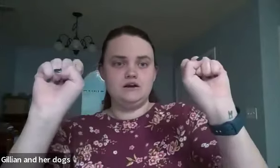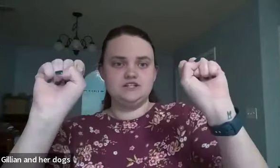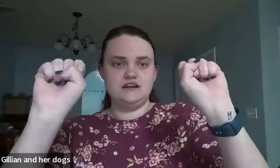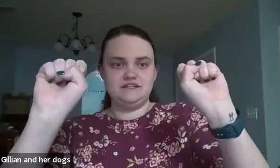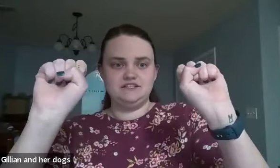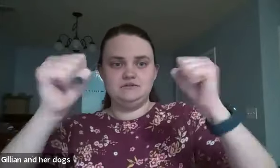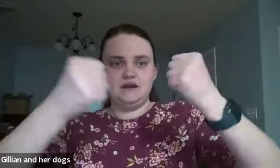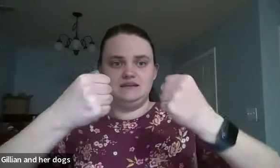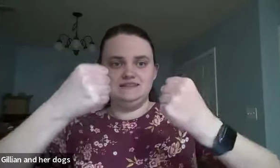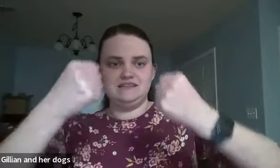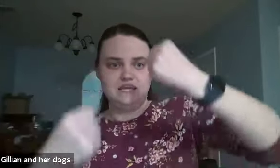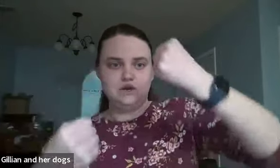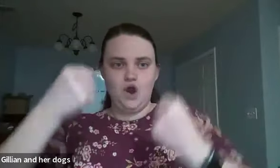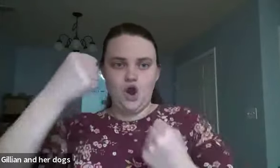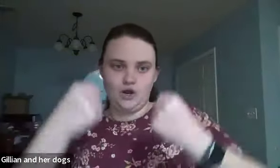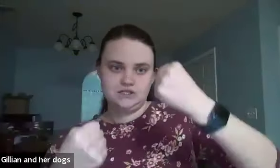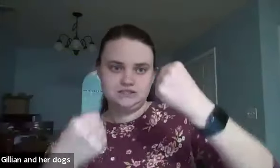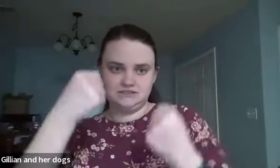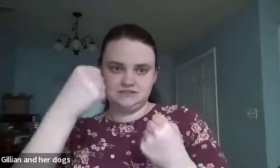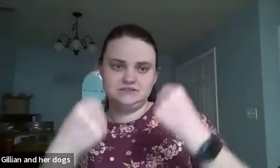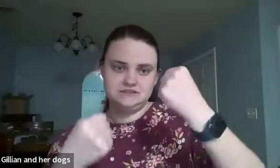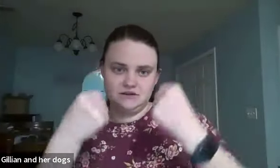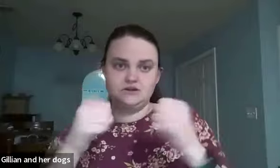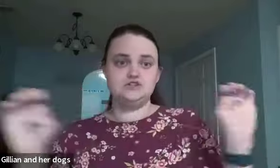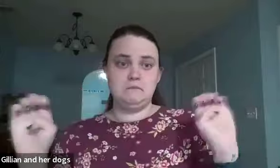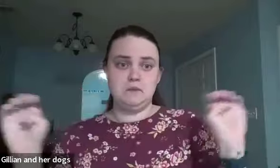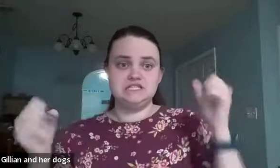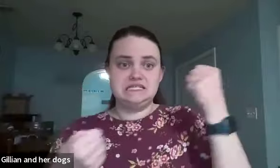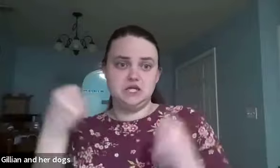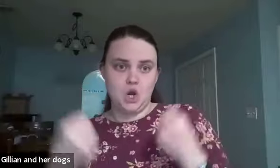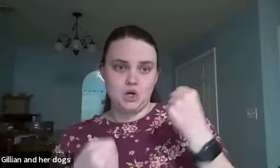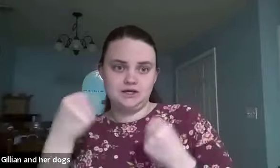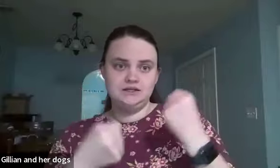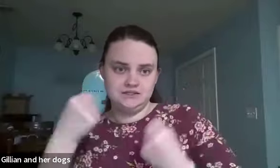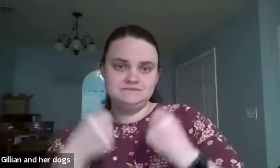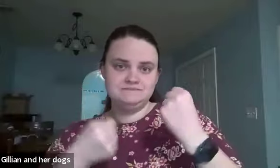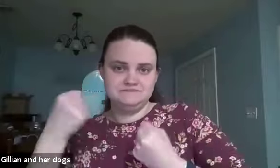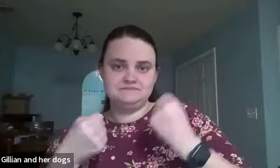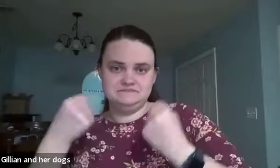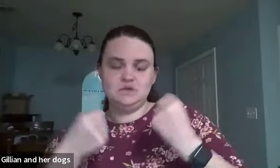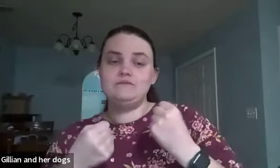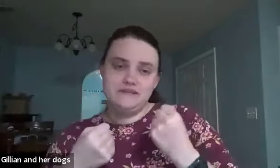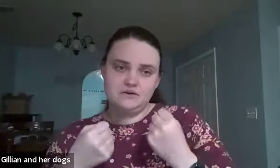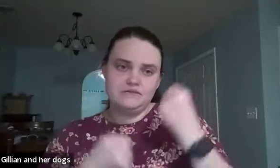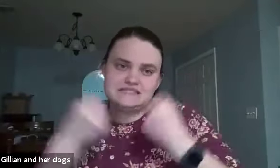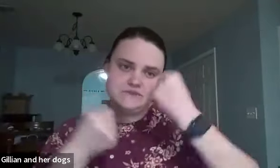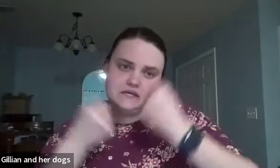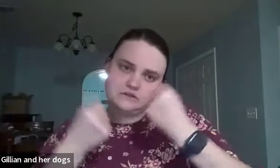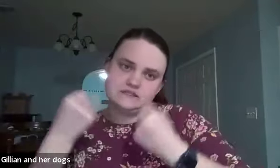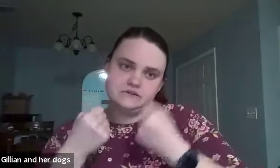cars, you're gonna have like 2 S and go car. So emergency car. Or vehicle. This is vehicle still